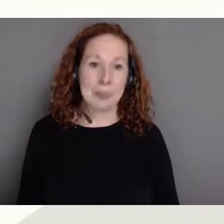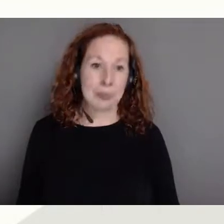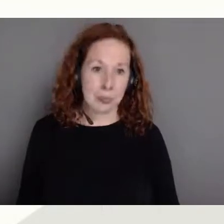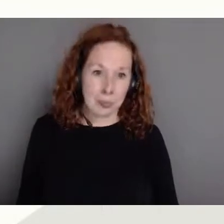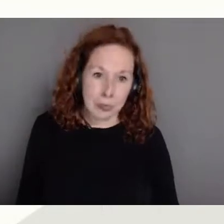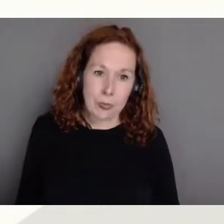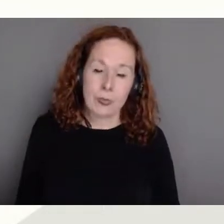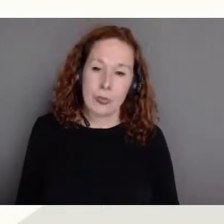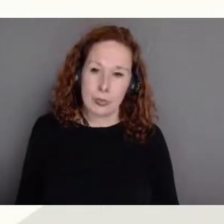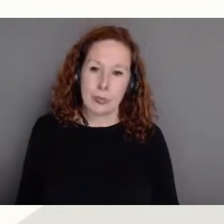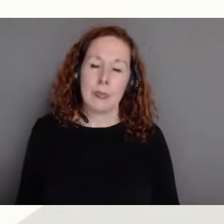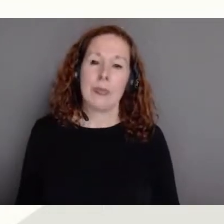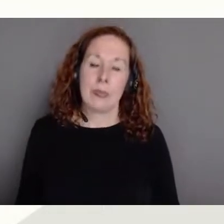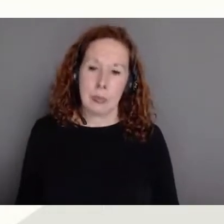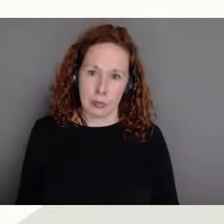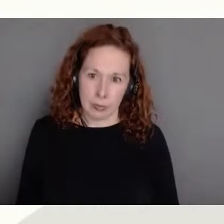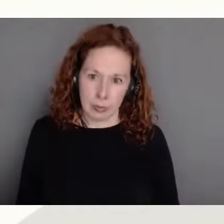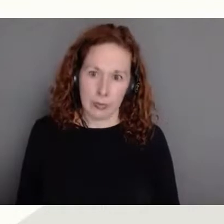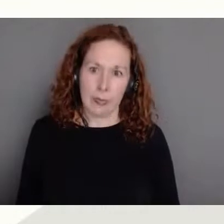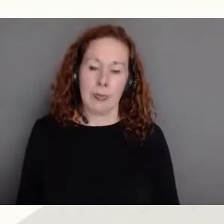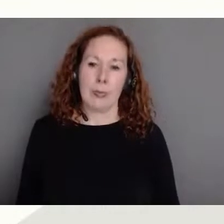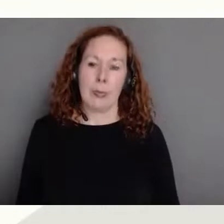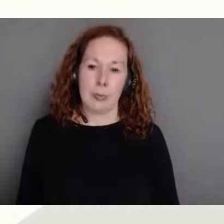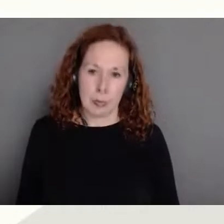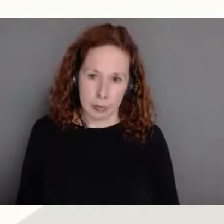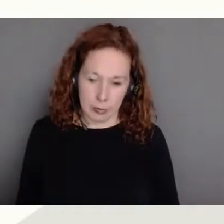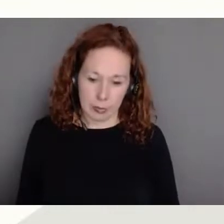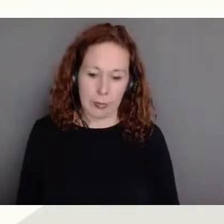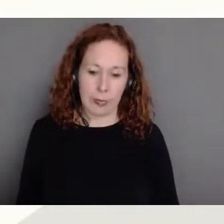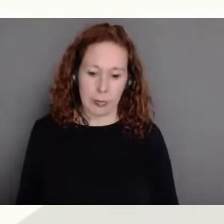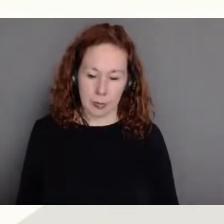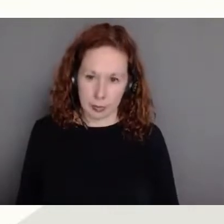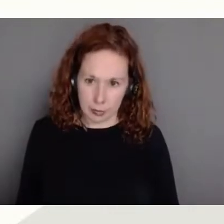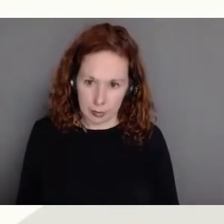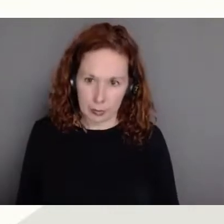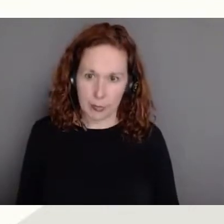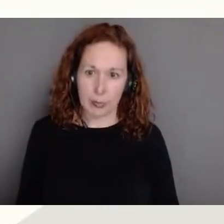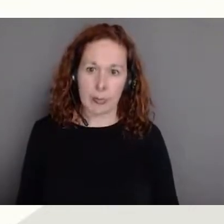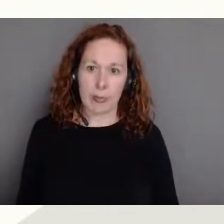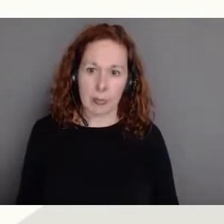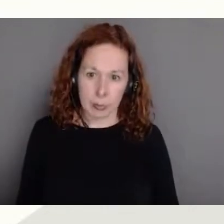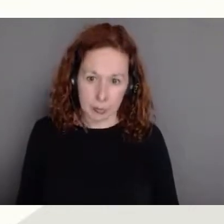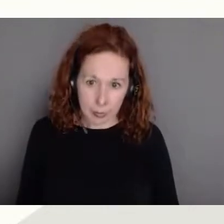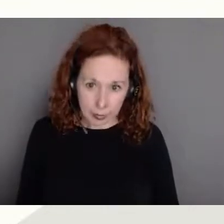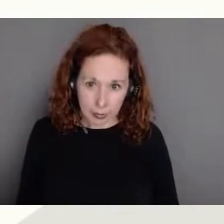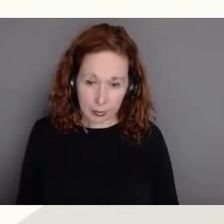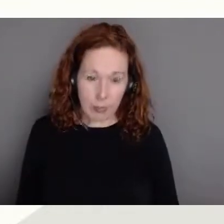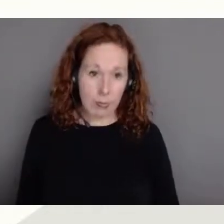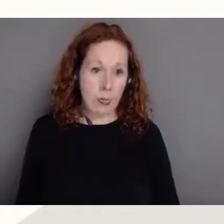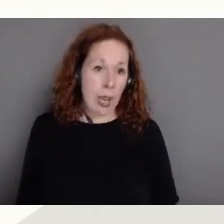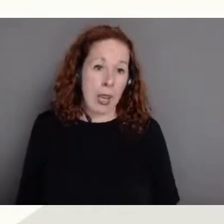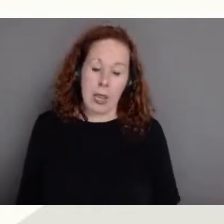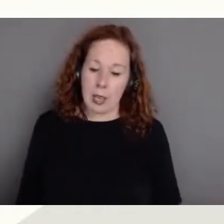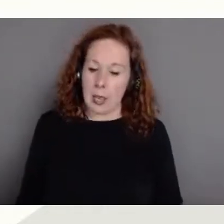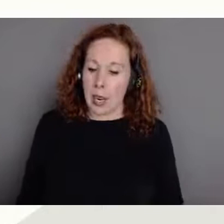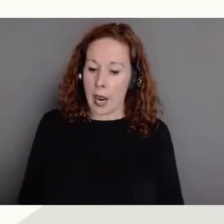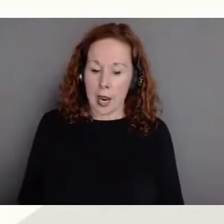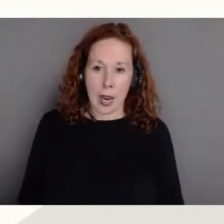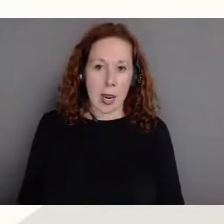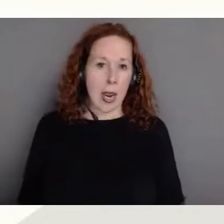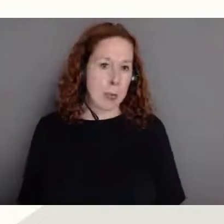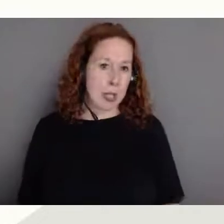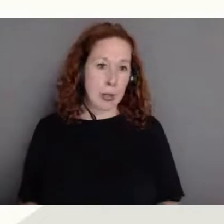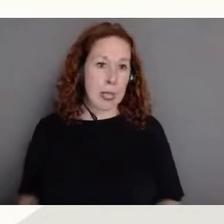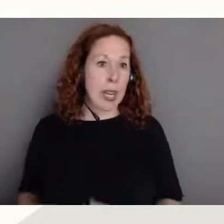maybe just finding out about this role and it's totally not what they thought, but they're really intrigued? What can you, where should we